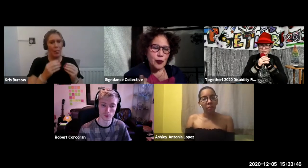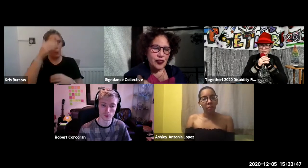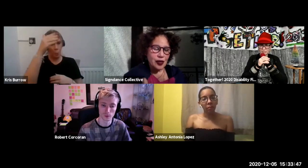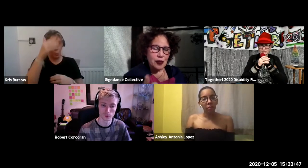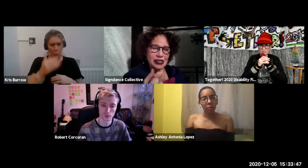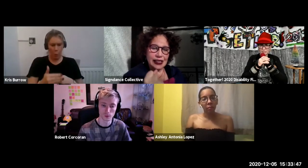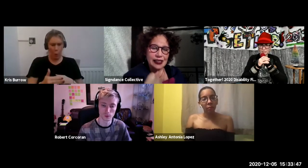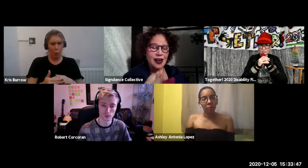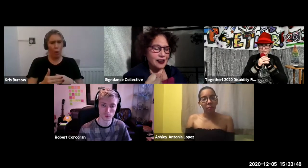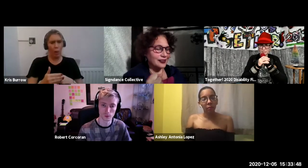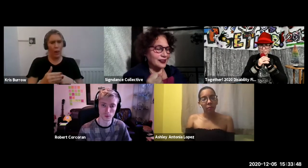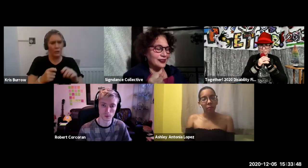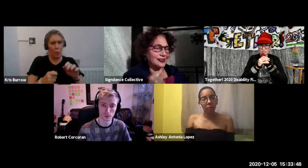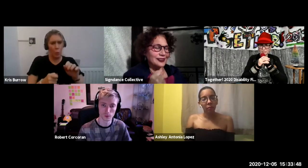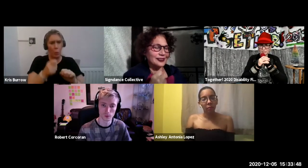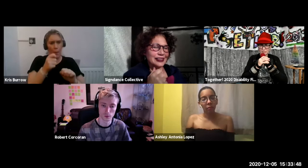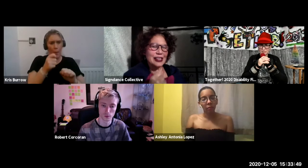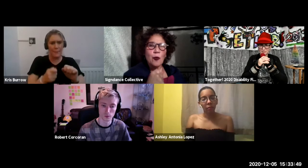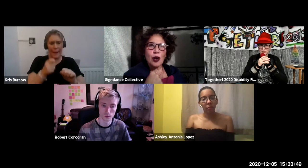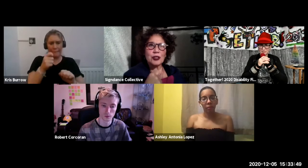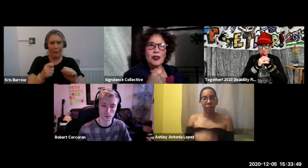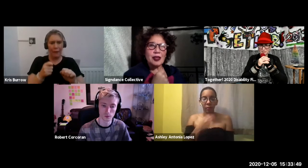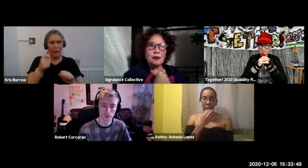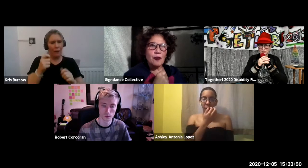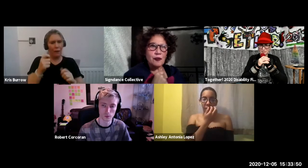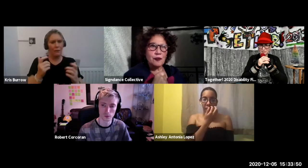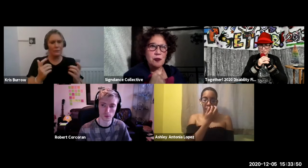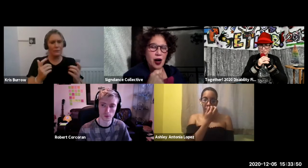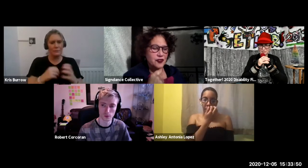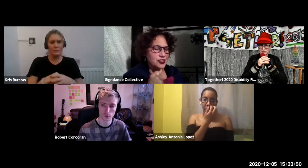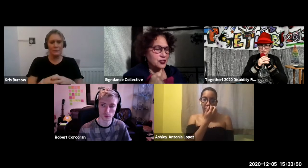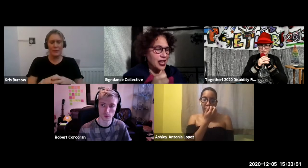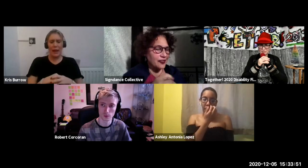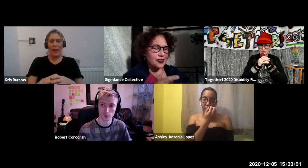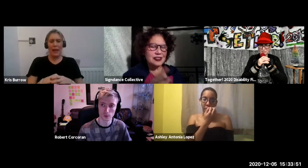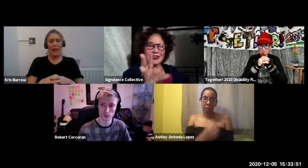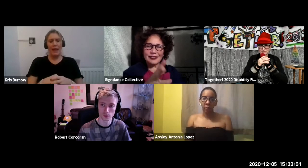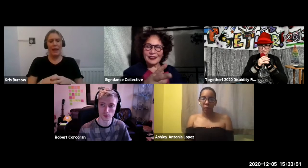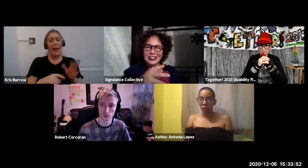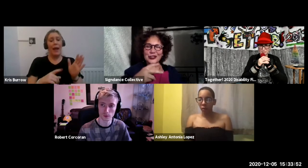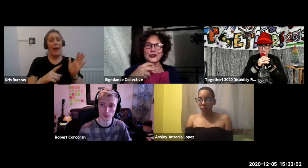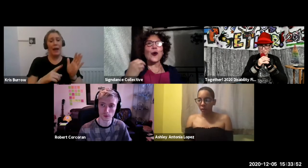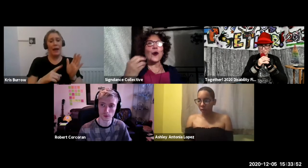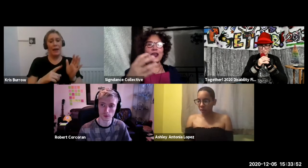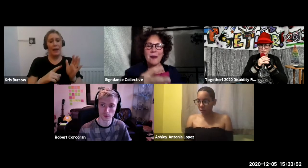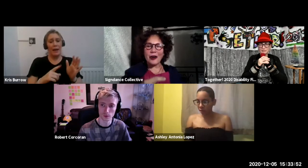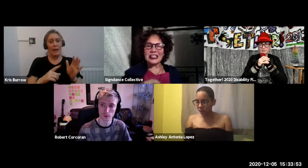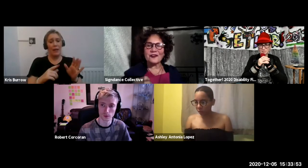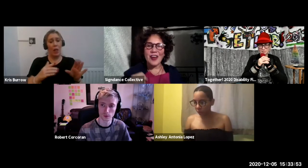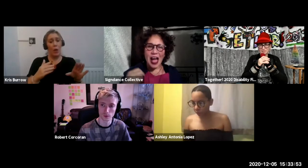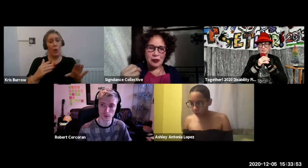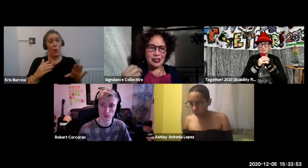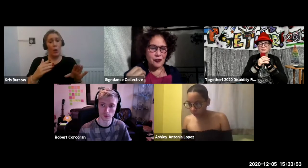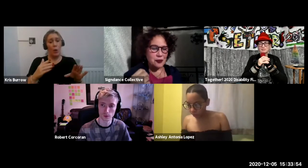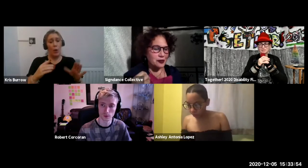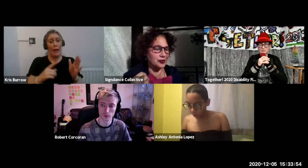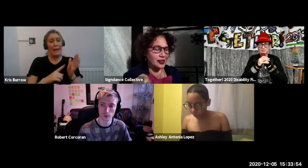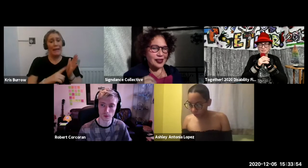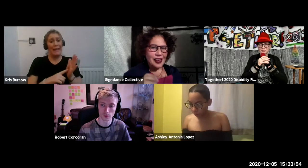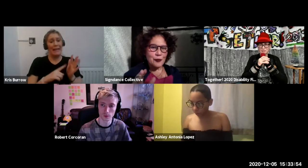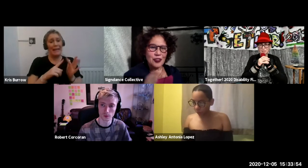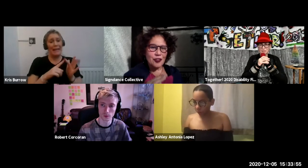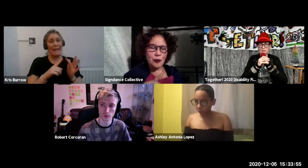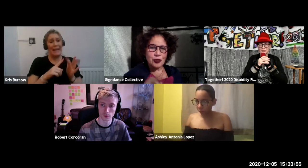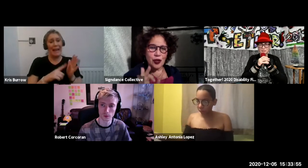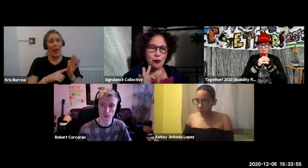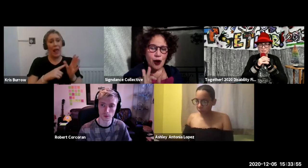working with him, and Lila worked with him for a few months to get this story about his family from him,